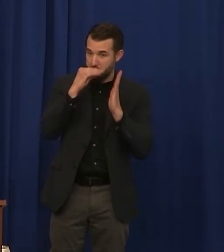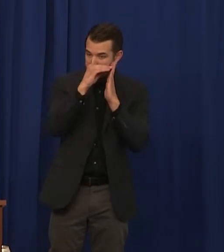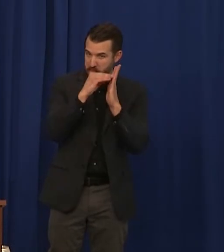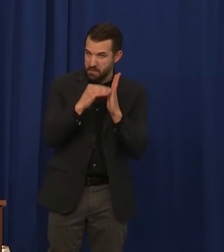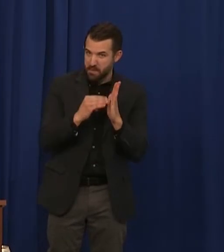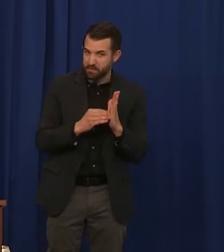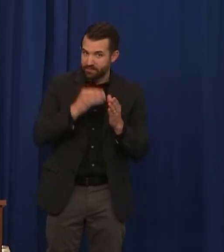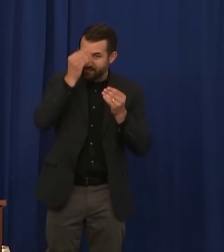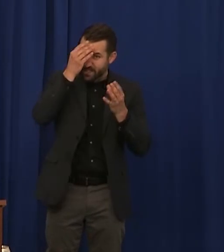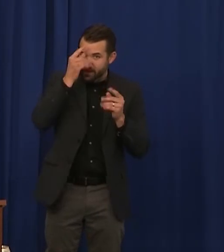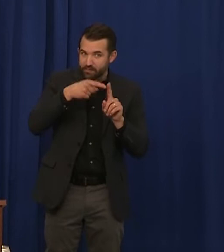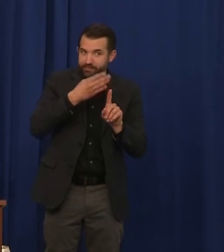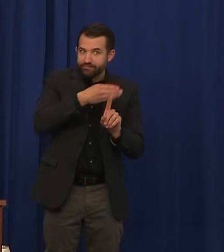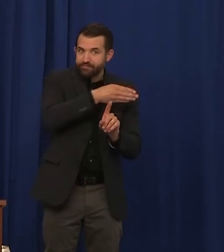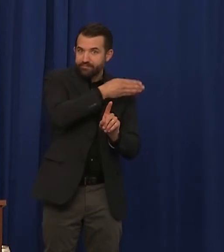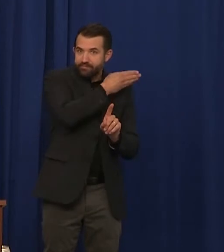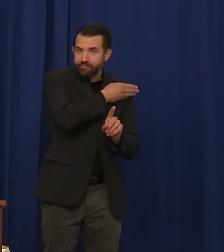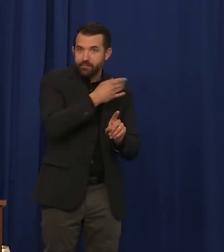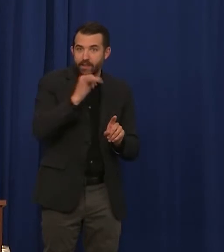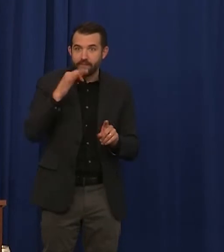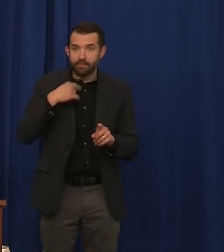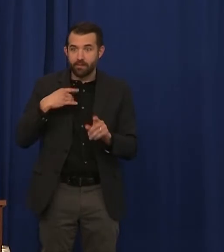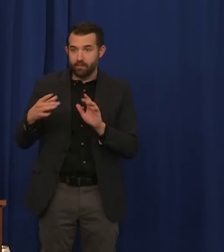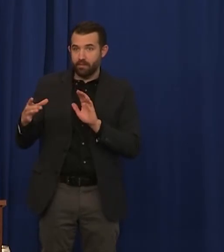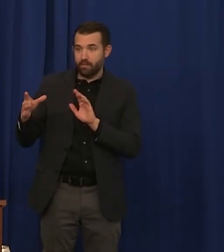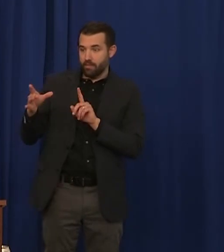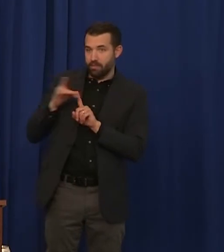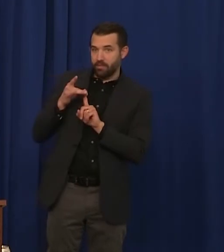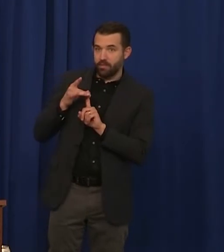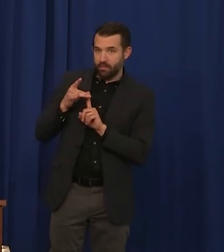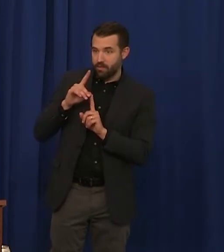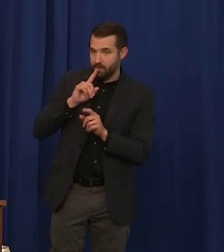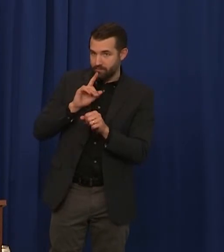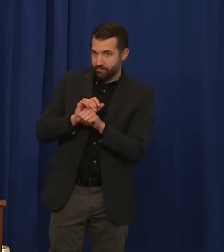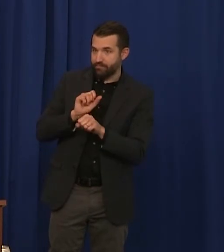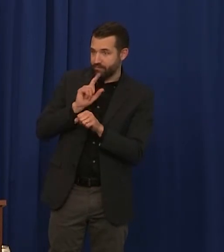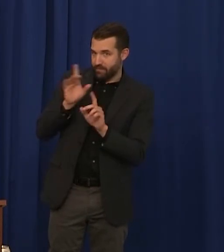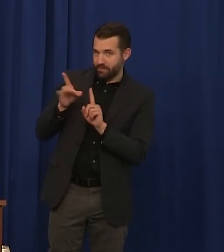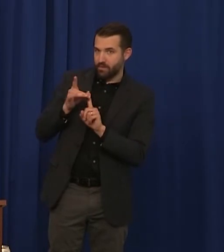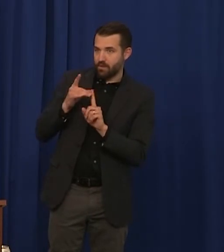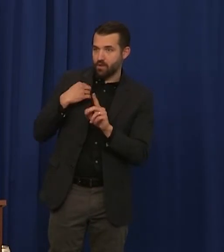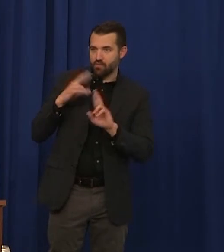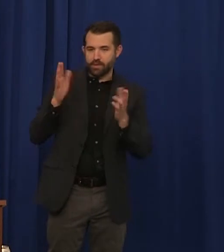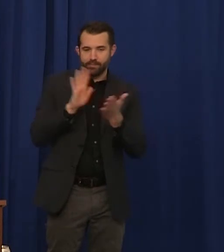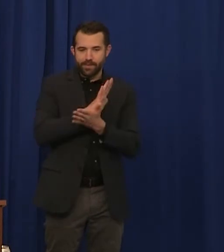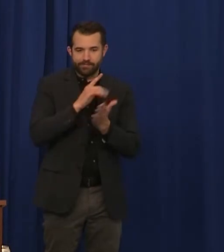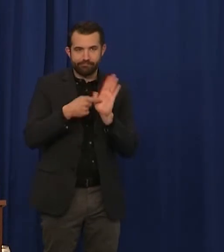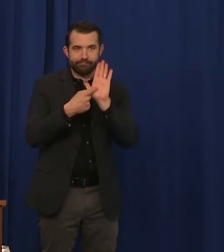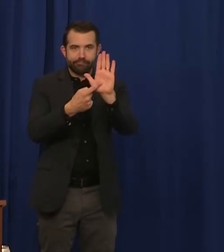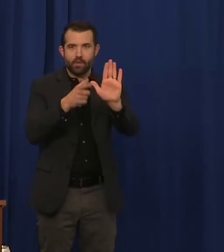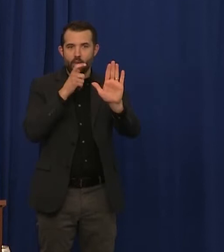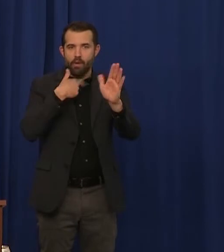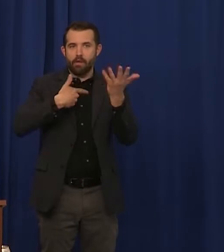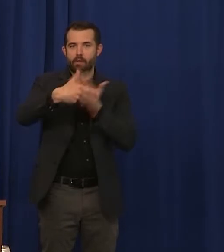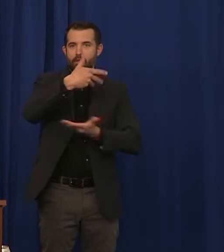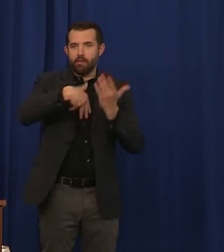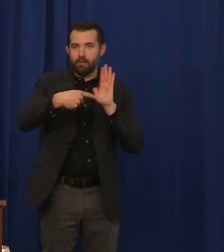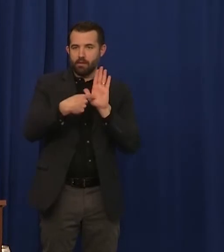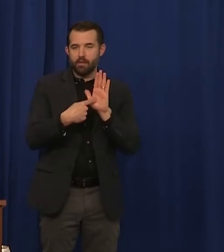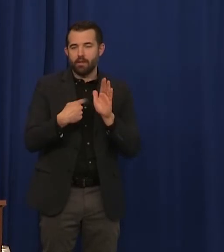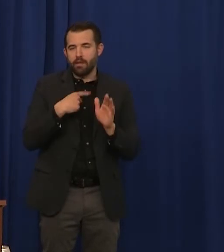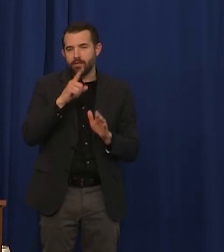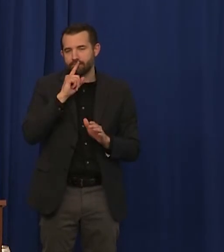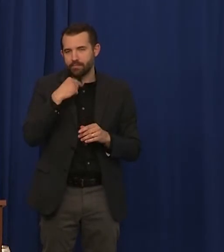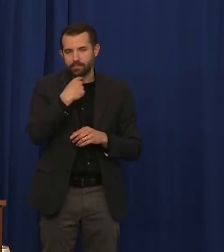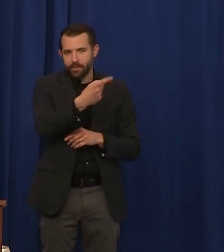any specific advice about how anyone should be keeping a diary of where they've been and who they've talked to. I can say that if someone did